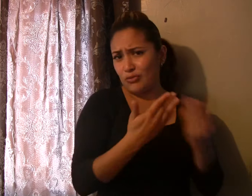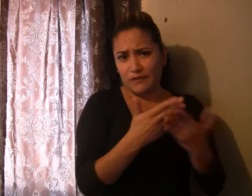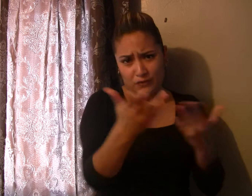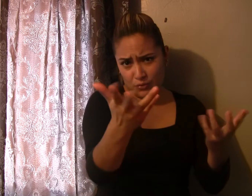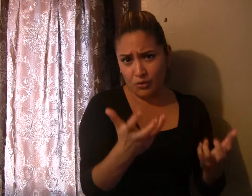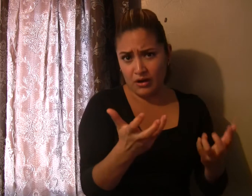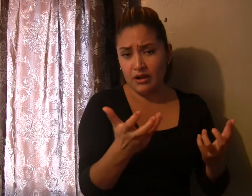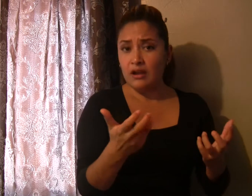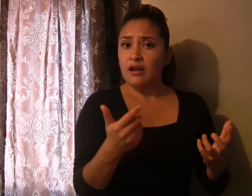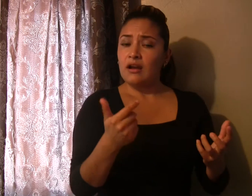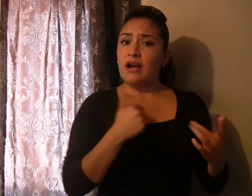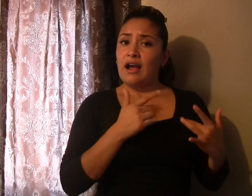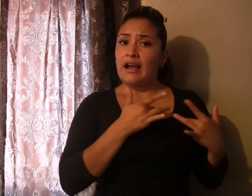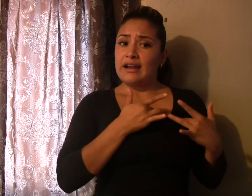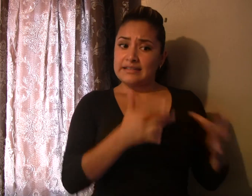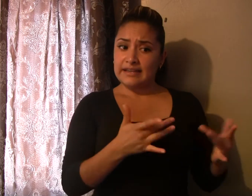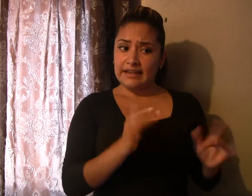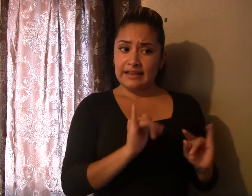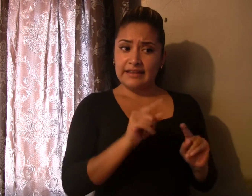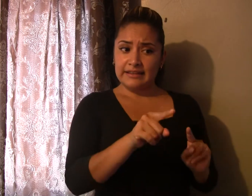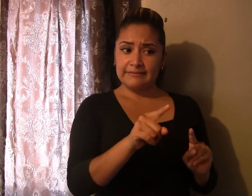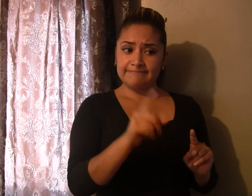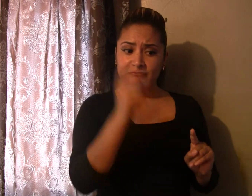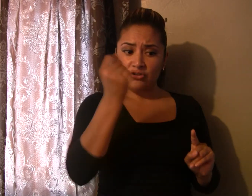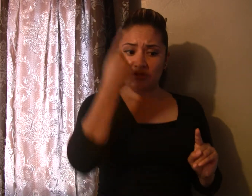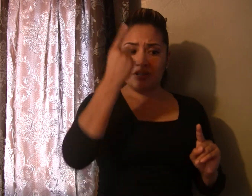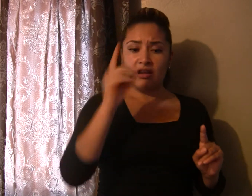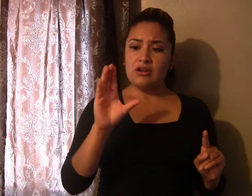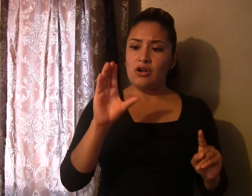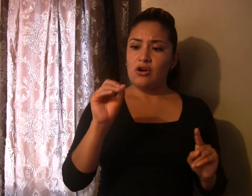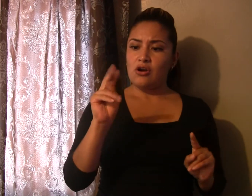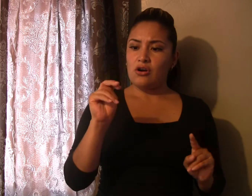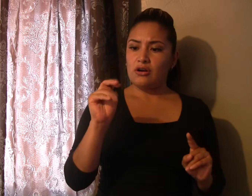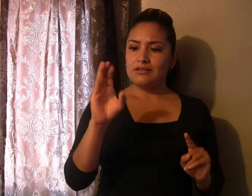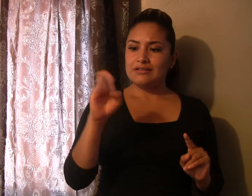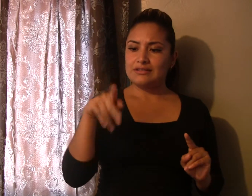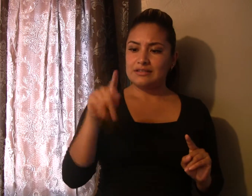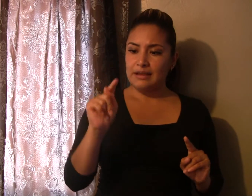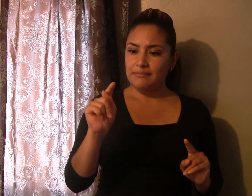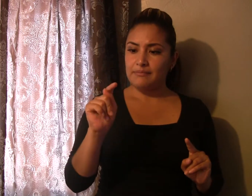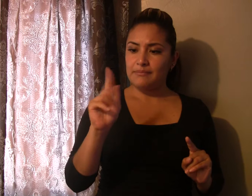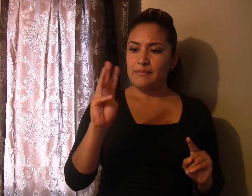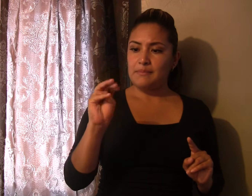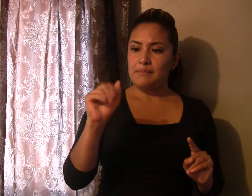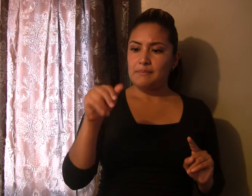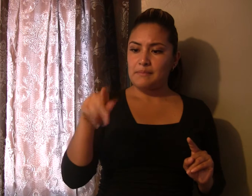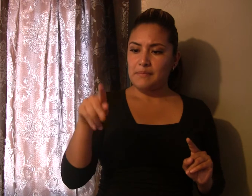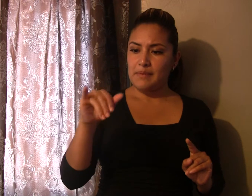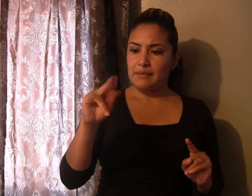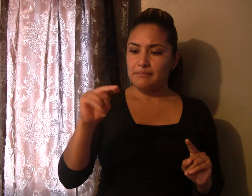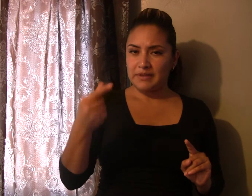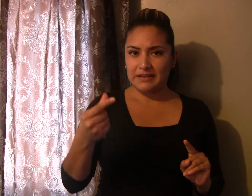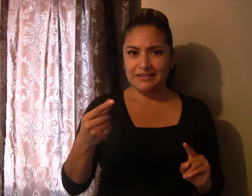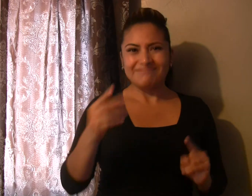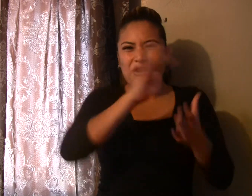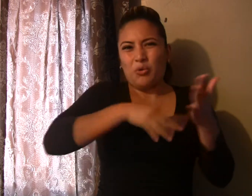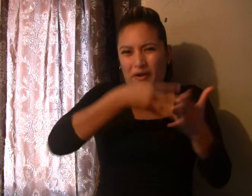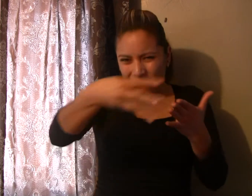on in class, like concept mapping. Maybe they'll go find the article, draw a concept map of that article, which means